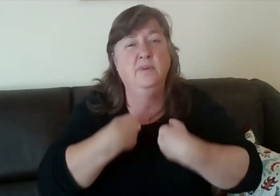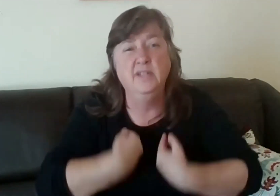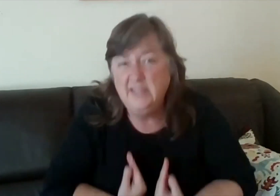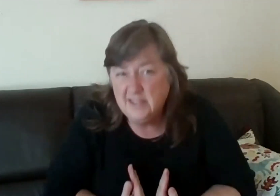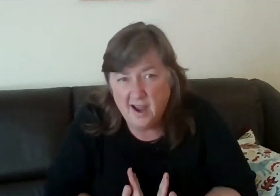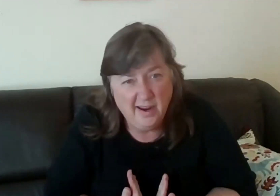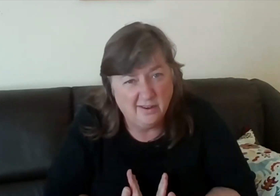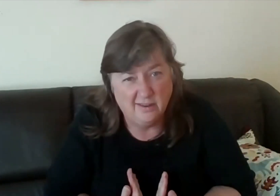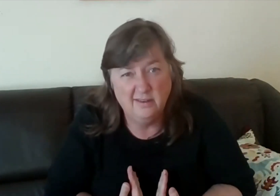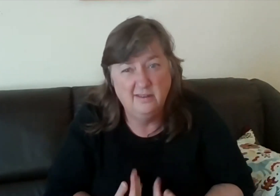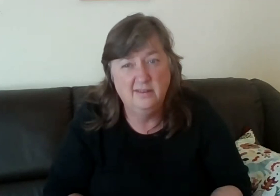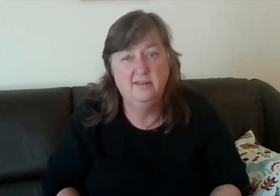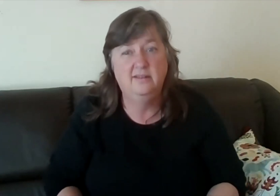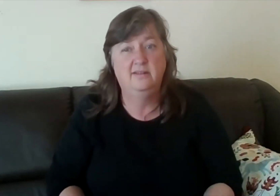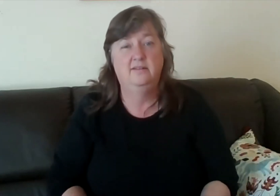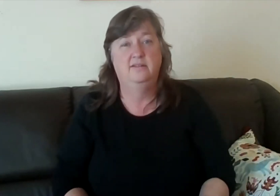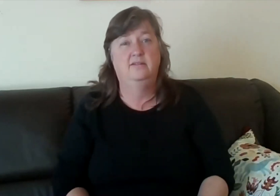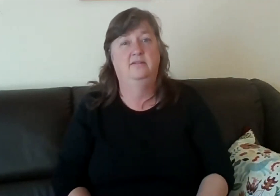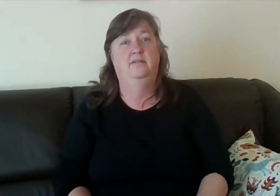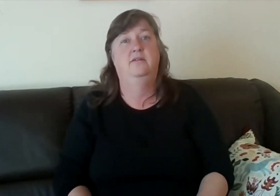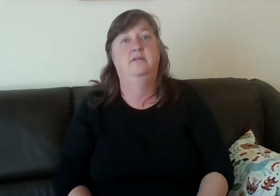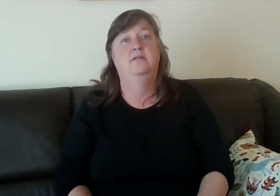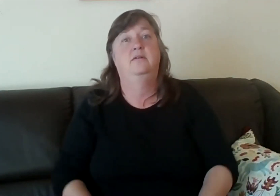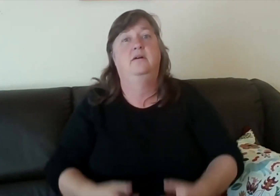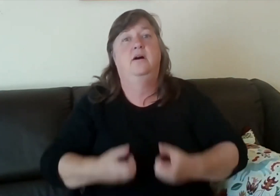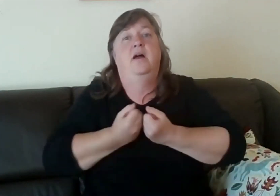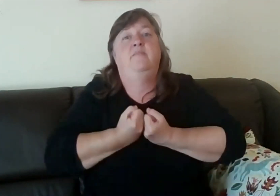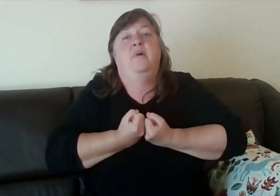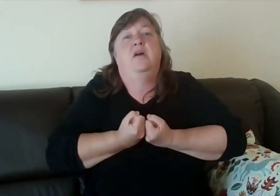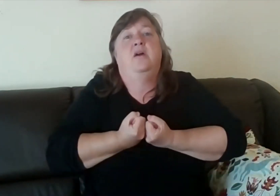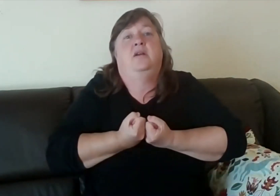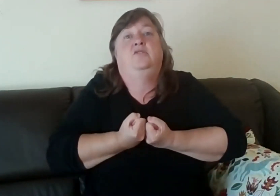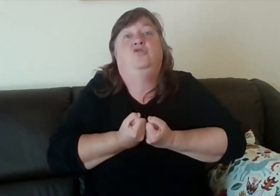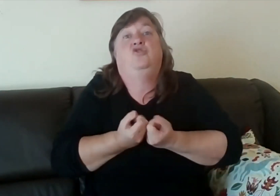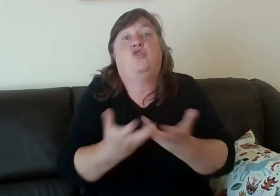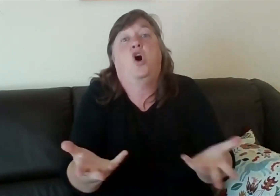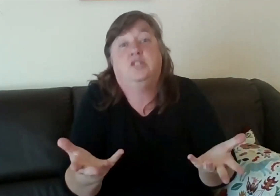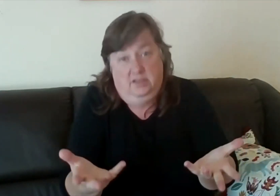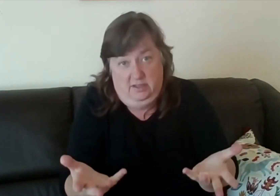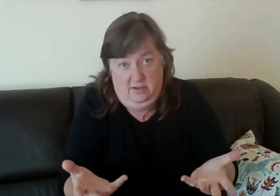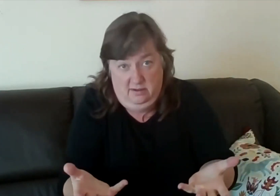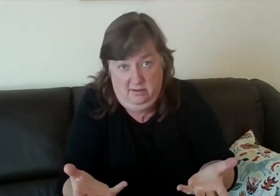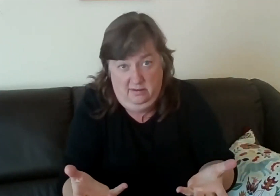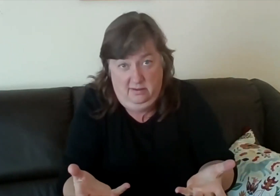Really tired. I'm exhausted.